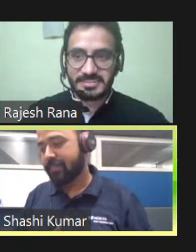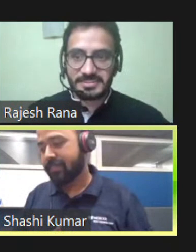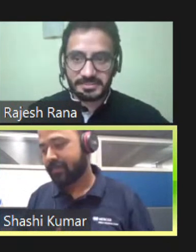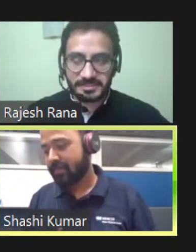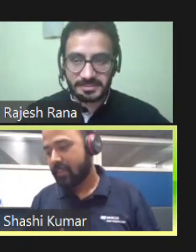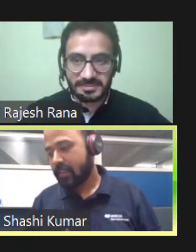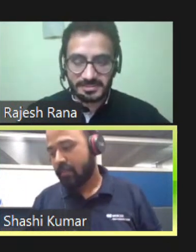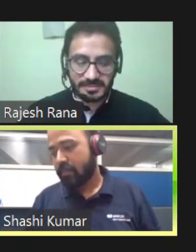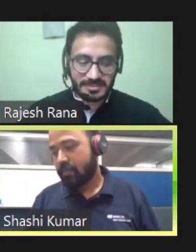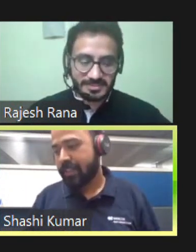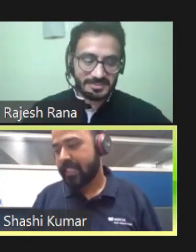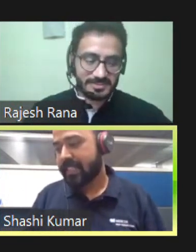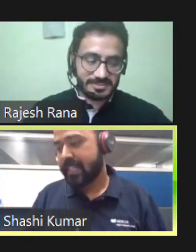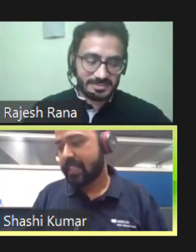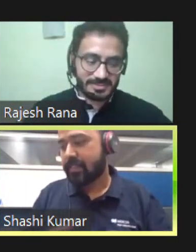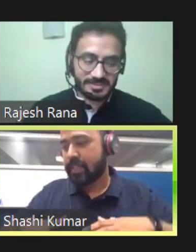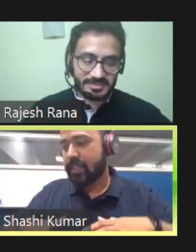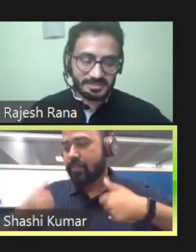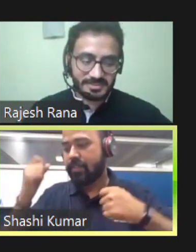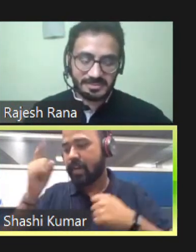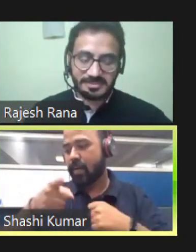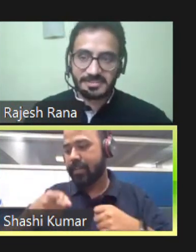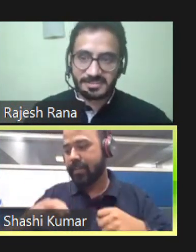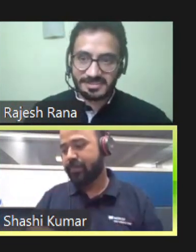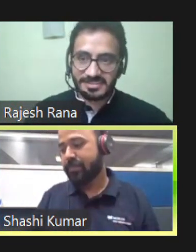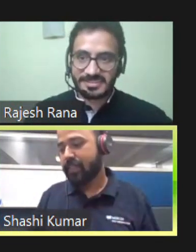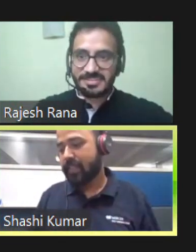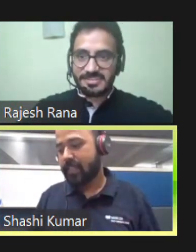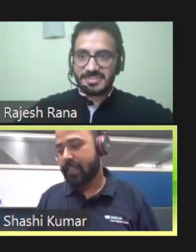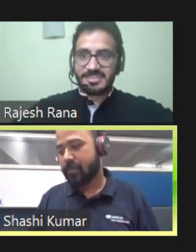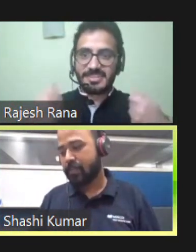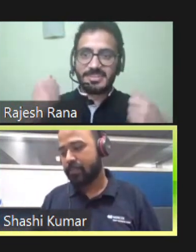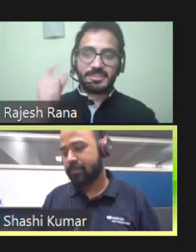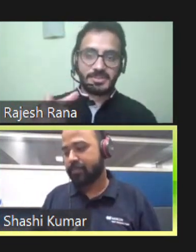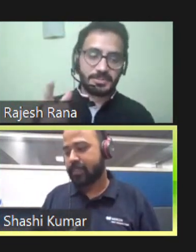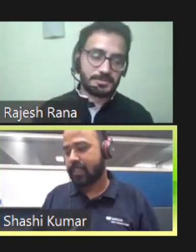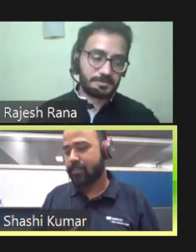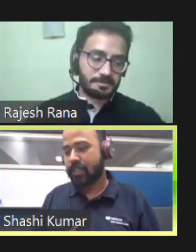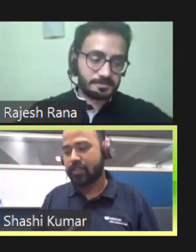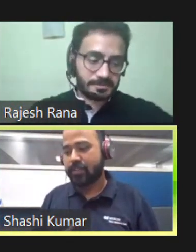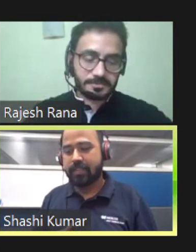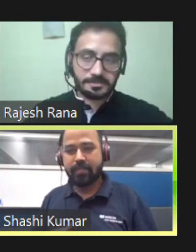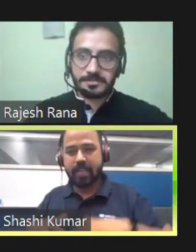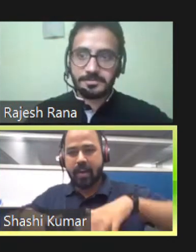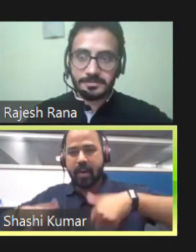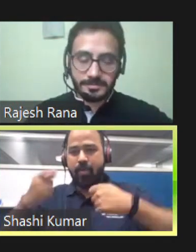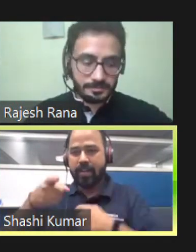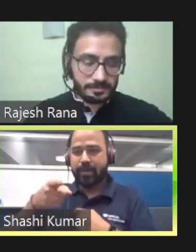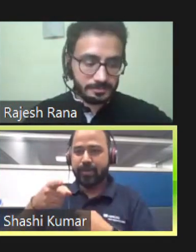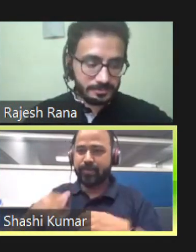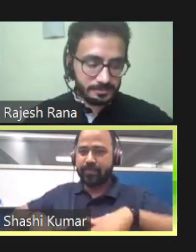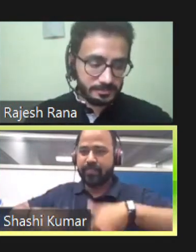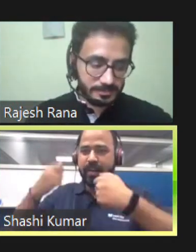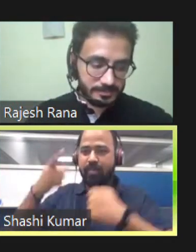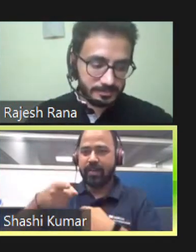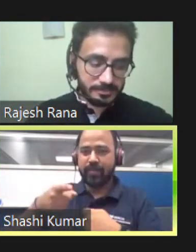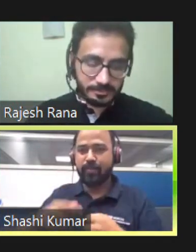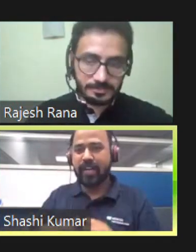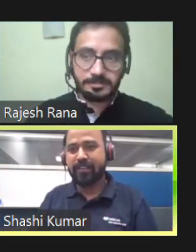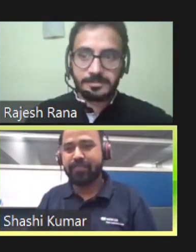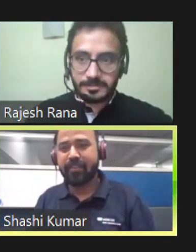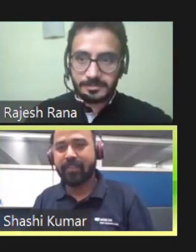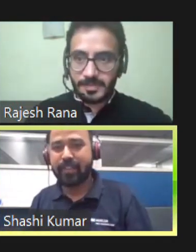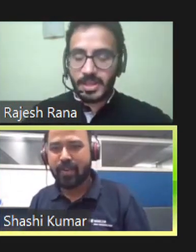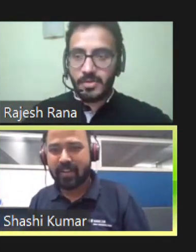Sonali. 𝗦𝗶𝗴្ 𝗟𝗪𝗀𝗀𝗪𝗧, wonderful. How are you? Karishma, correct. Vasudeva Ramya, how are you? How are